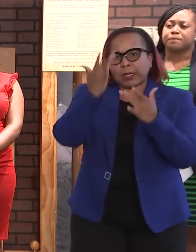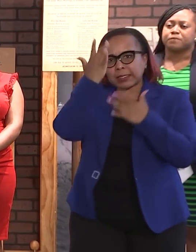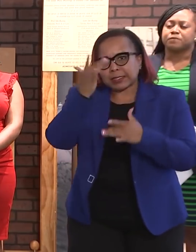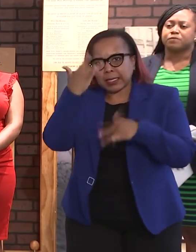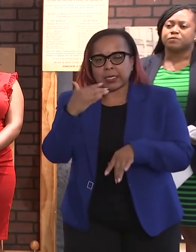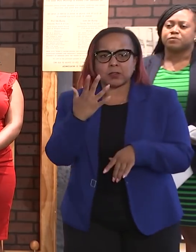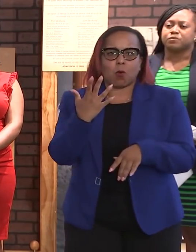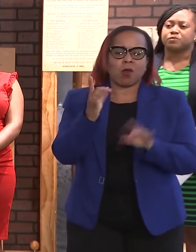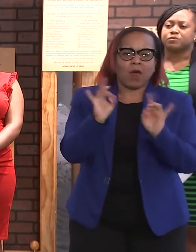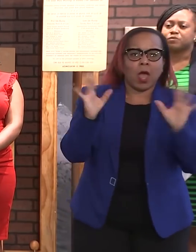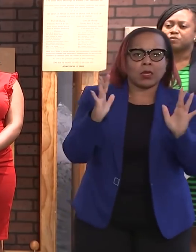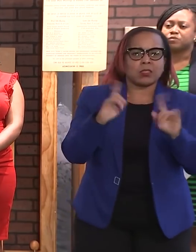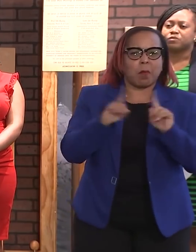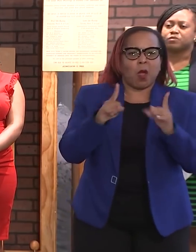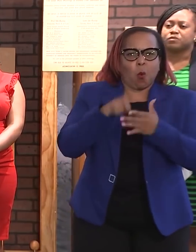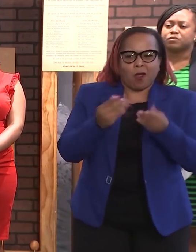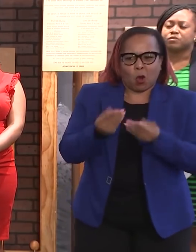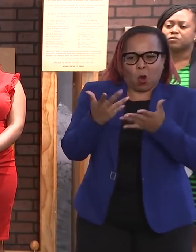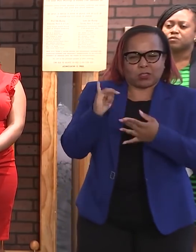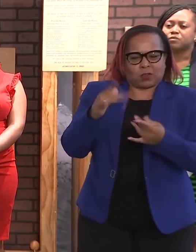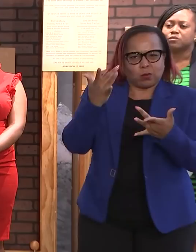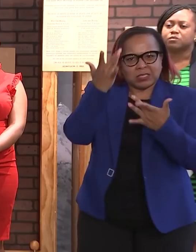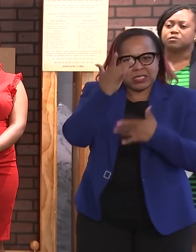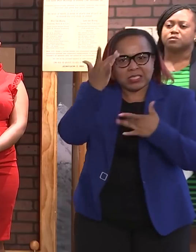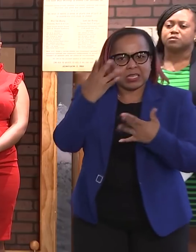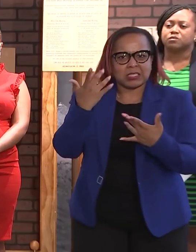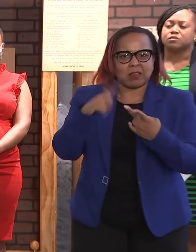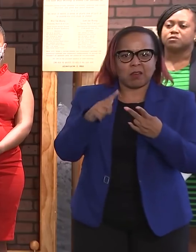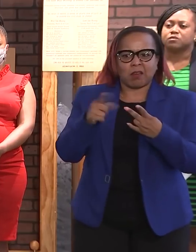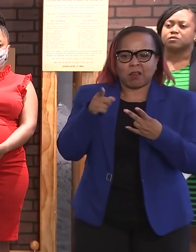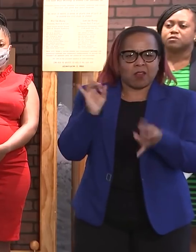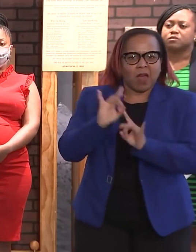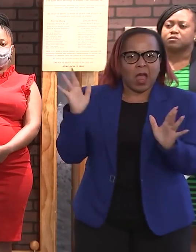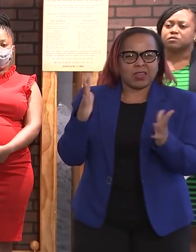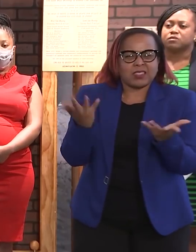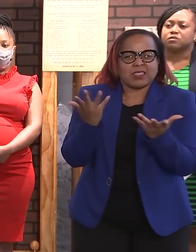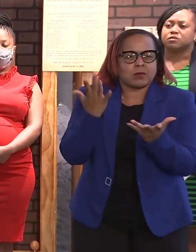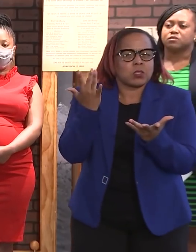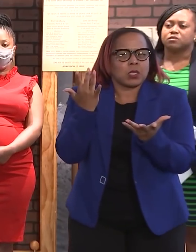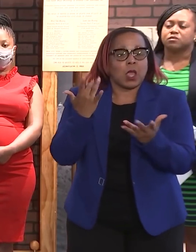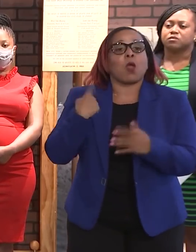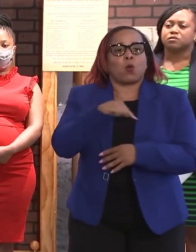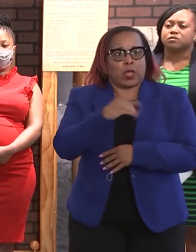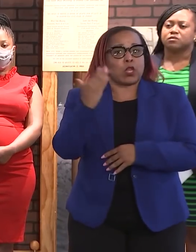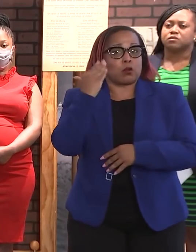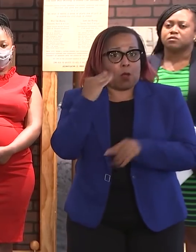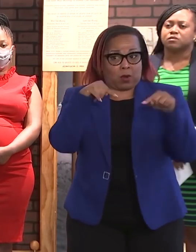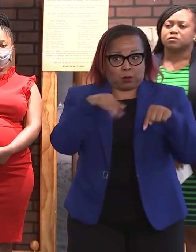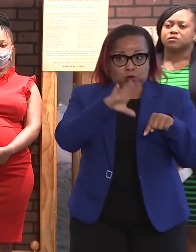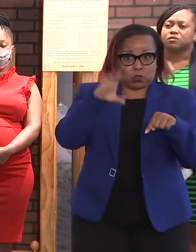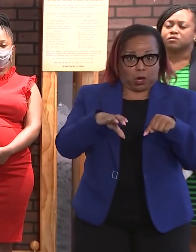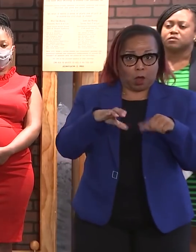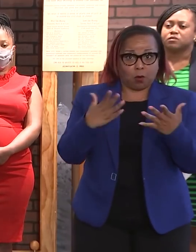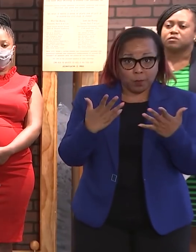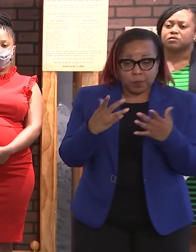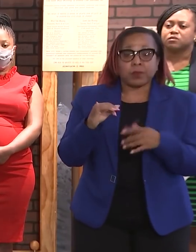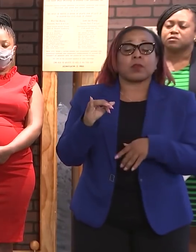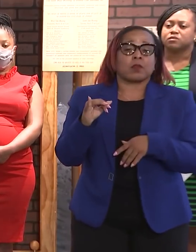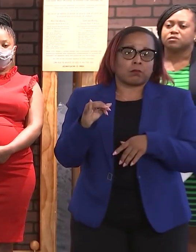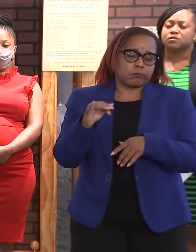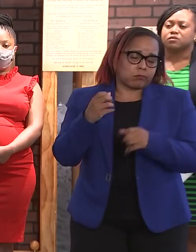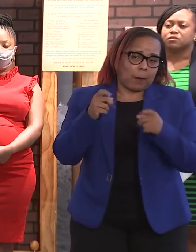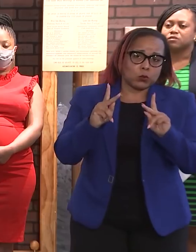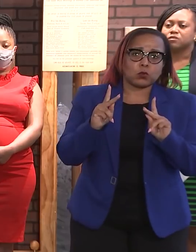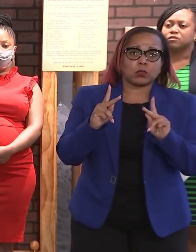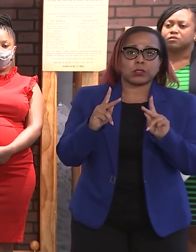or rates of violence. But what causes those chronic diseases? What causes those rates of violence? And we know here in Chicago, life